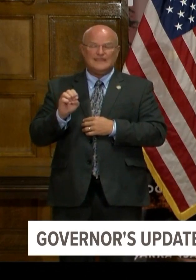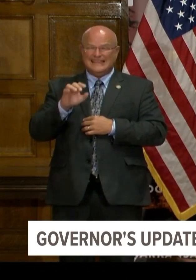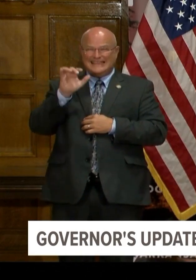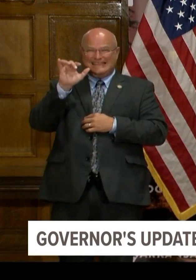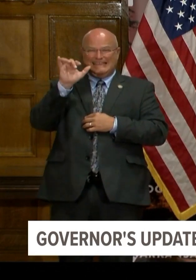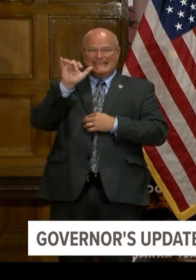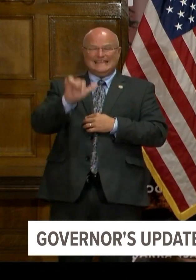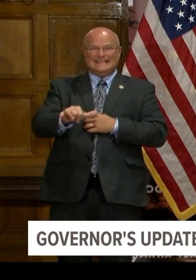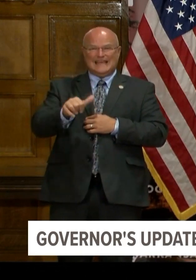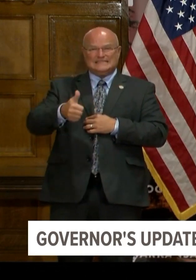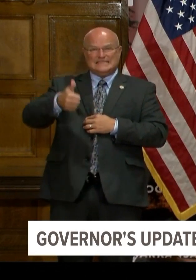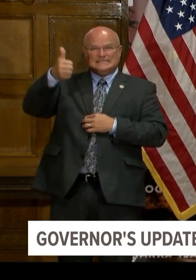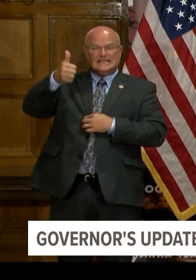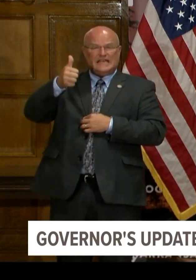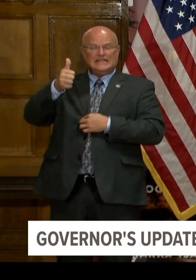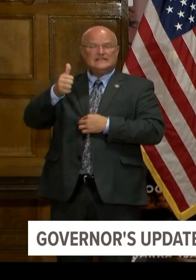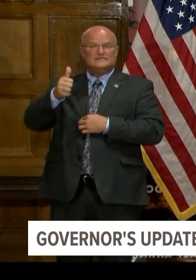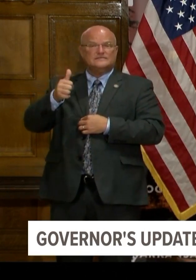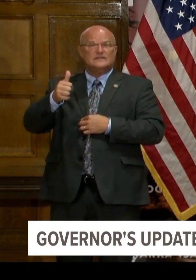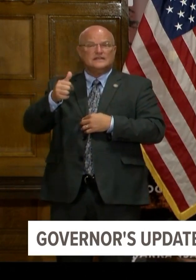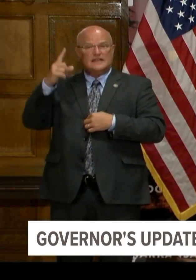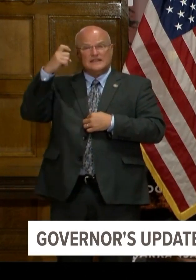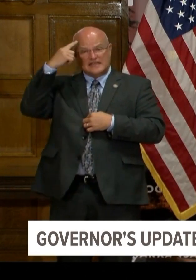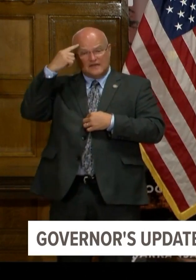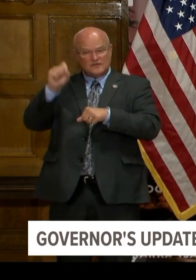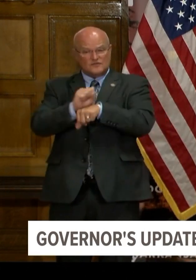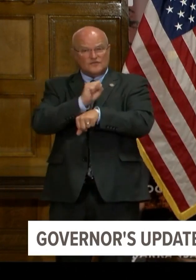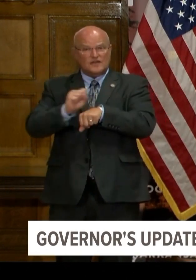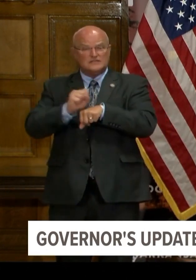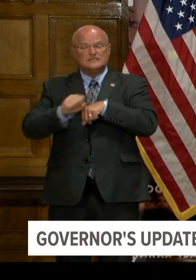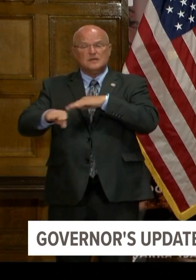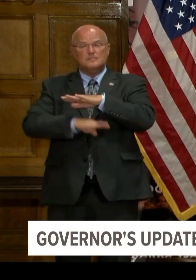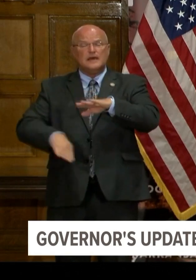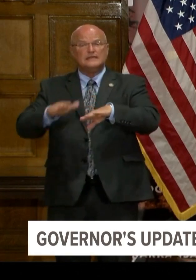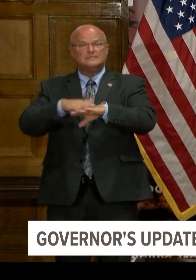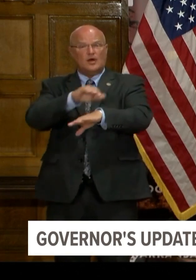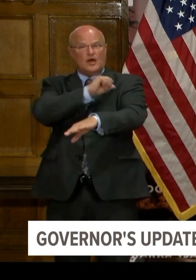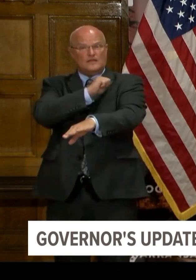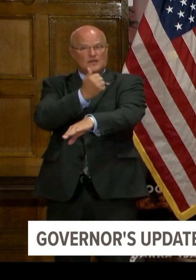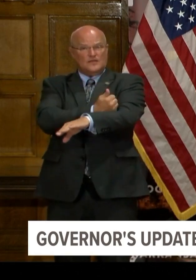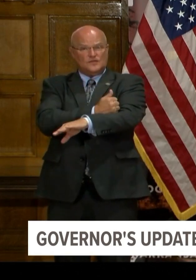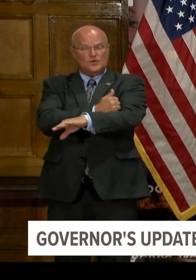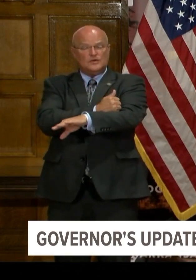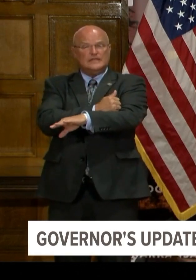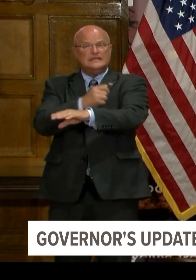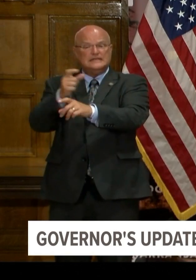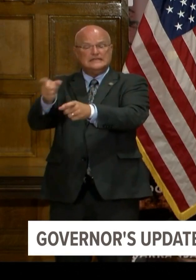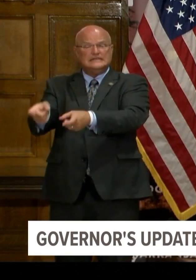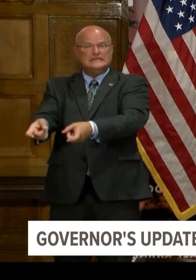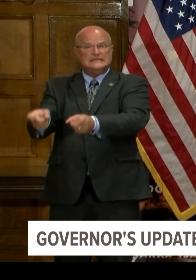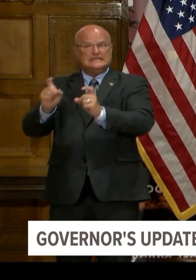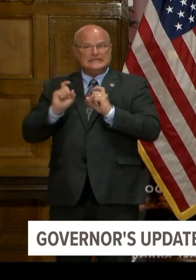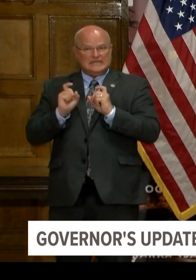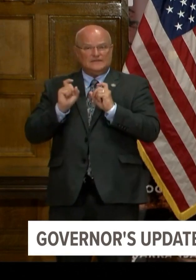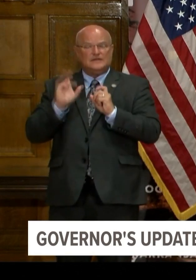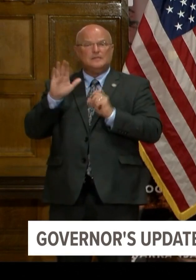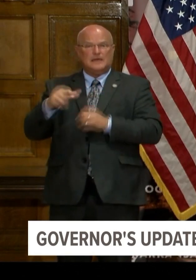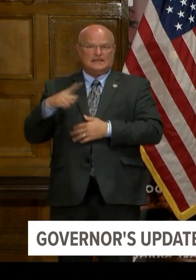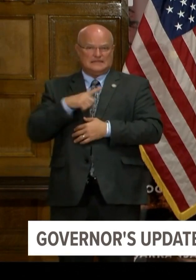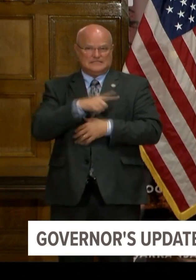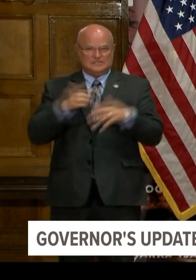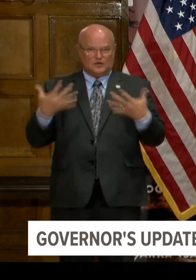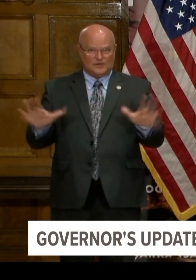are executive branch functions that are based upon the authority wisely granted by the General